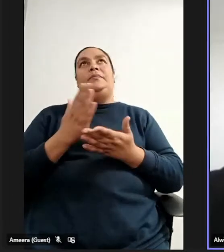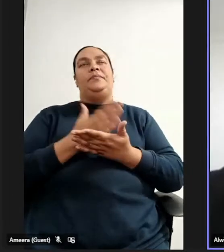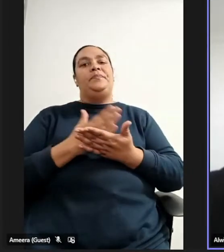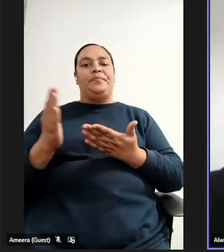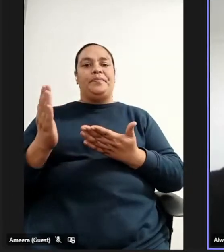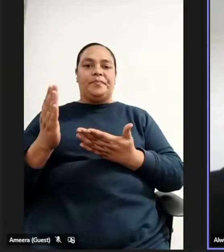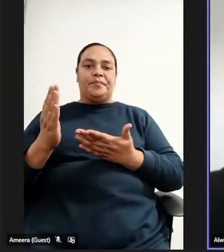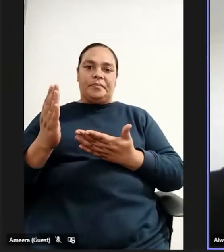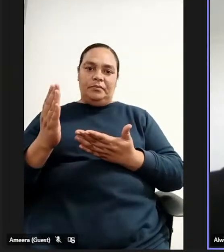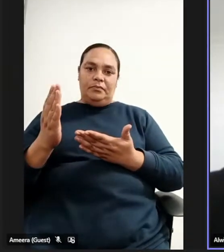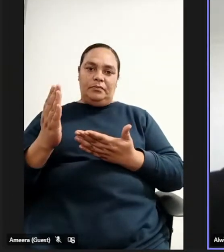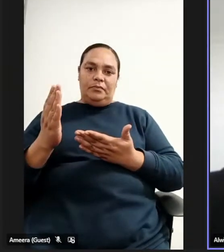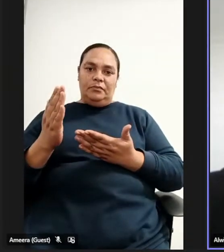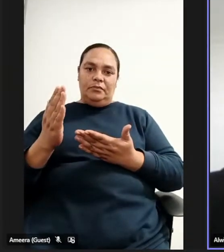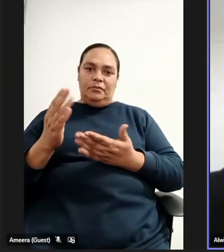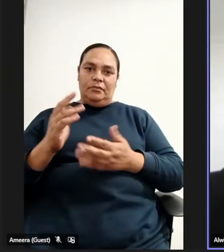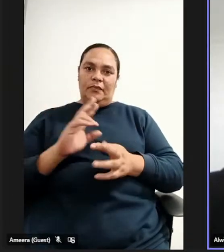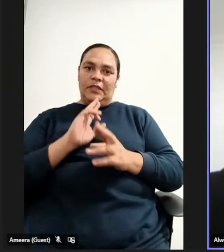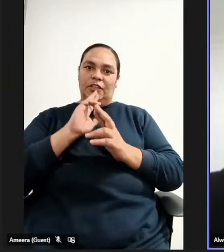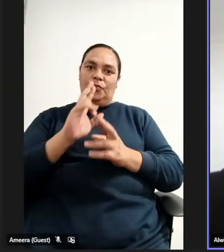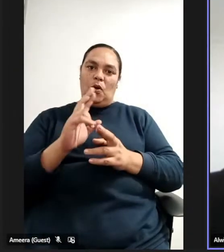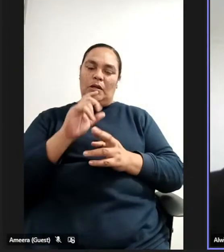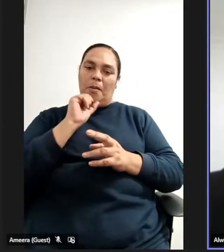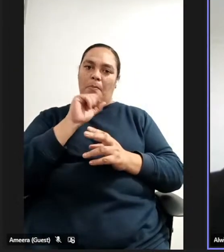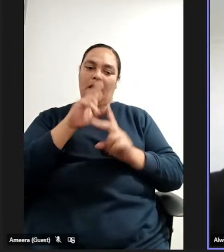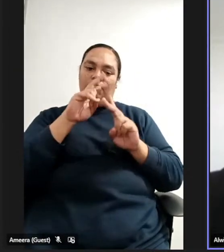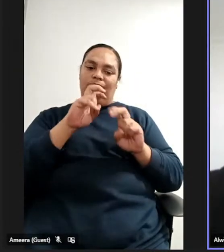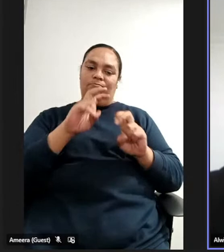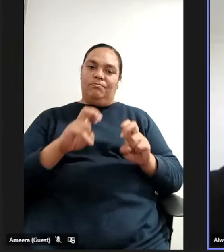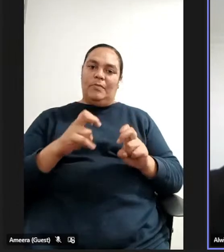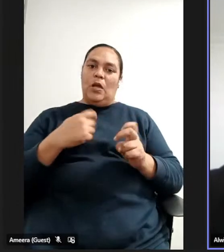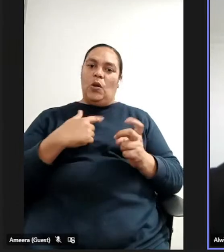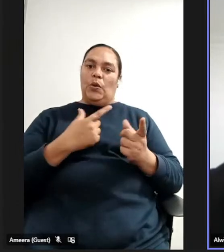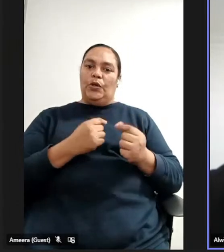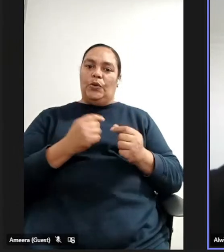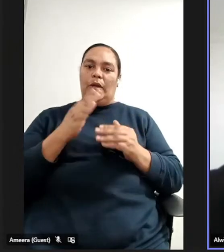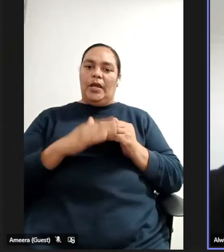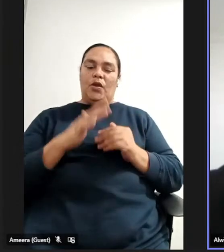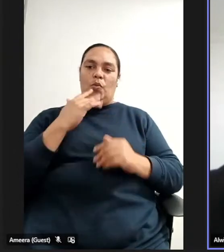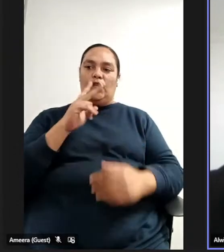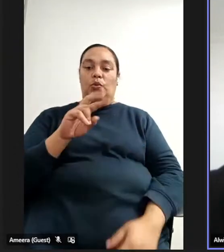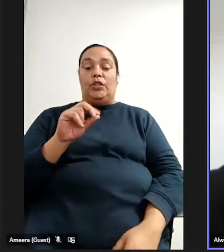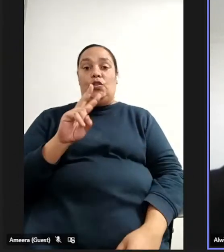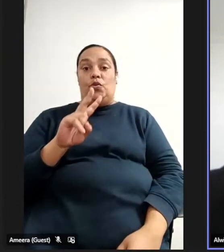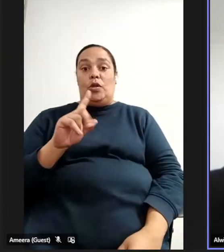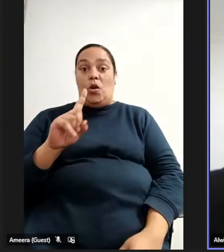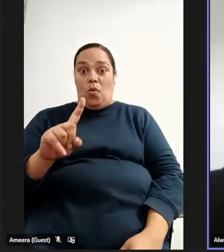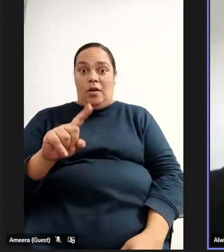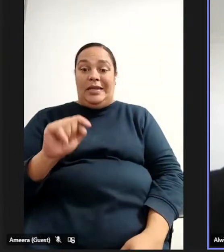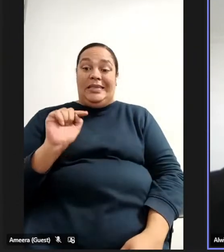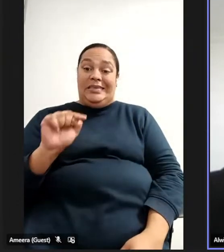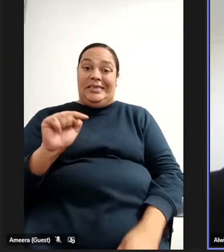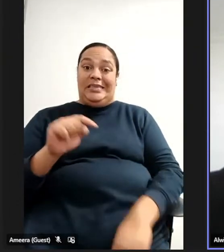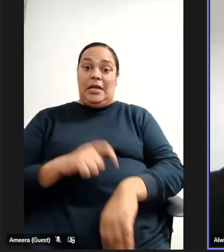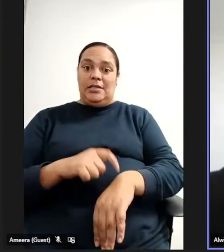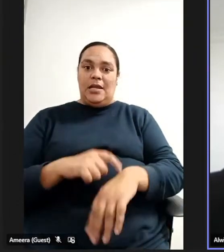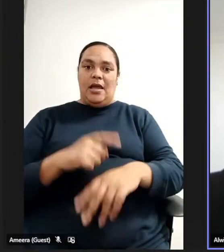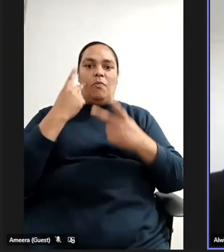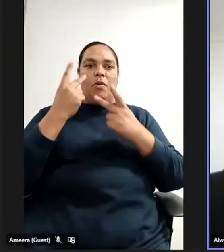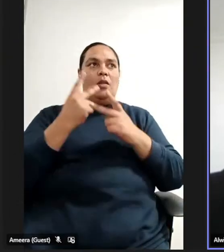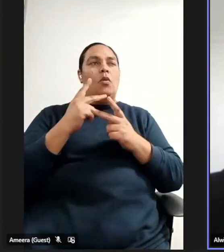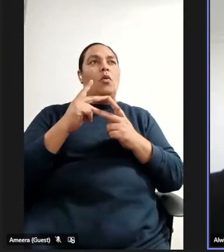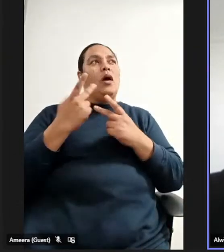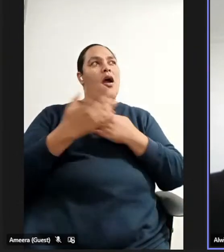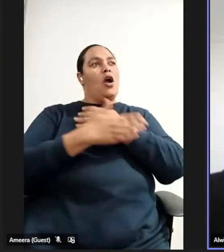some response to a study that was done in the end of 2021, and what it did, it then looked at how do you rank countries across the world, and there's